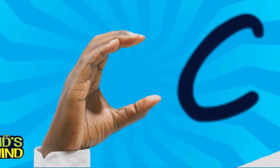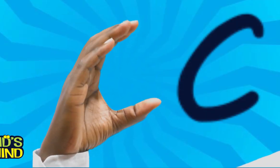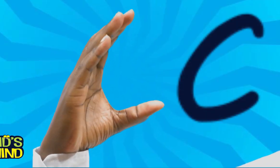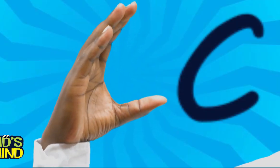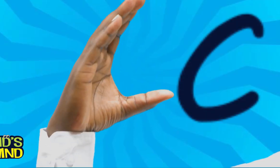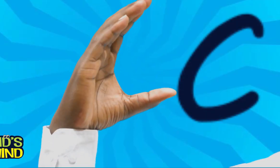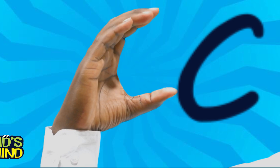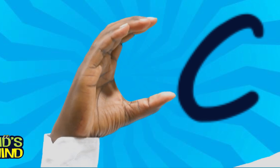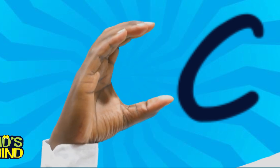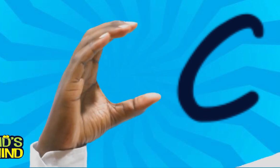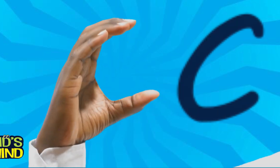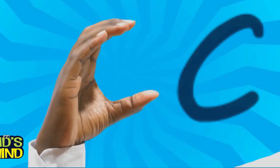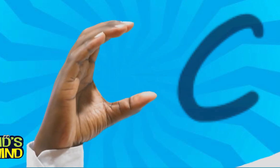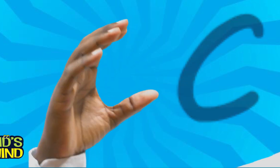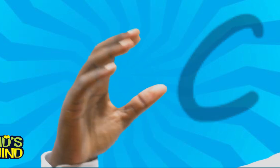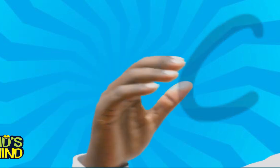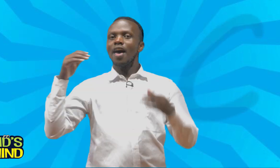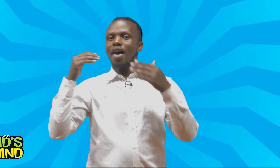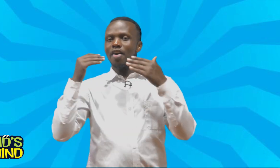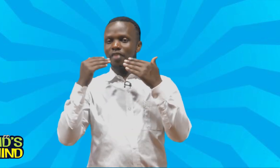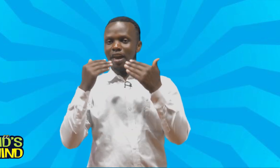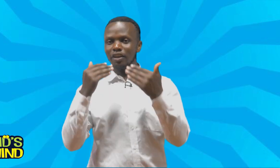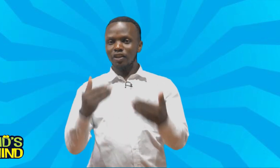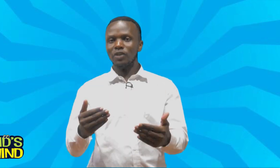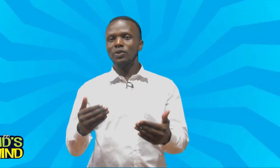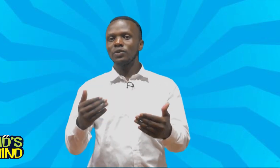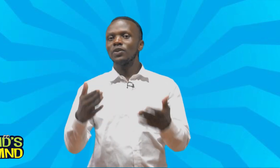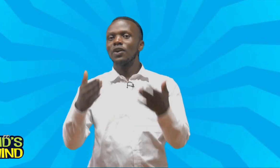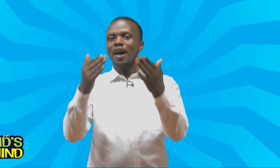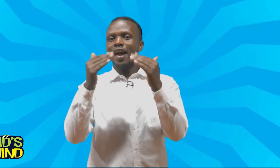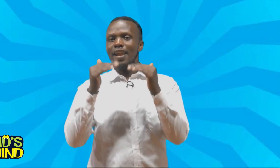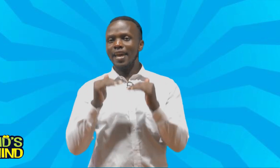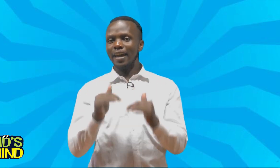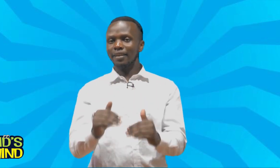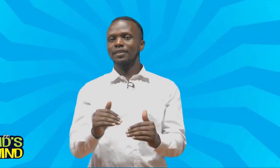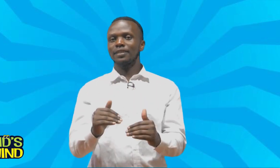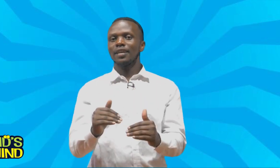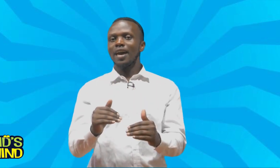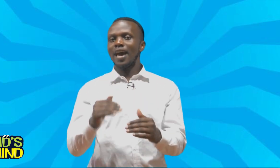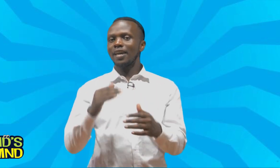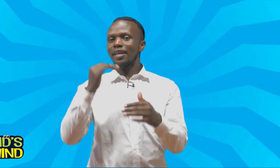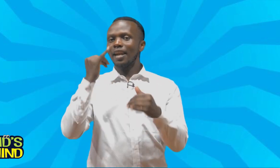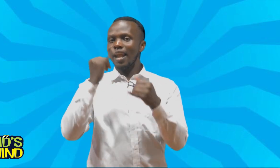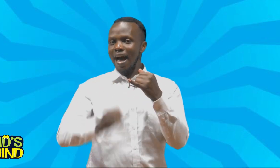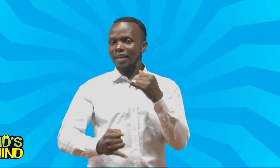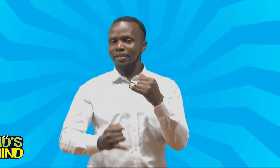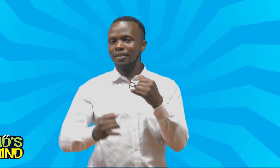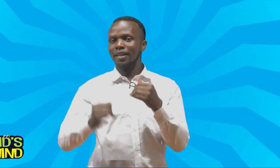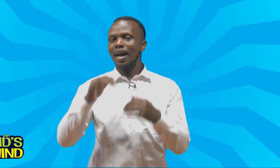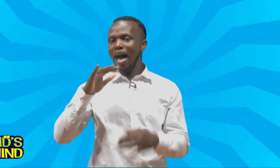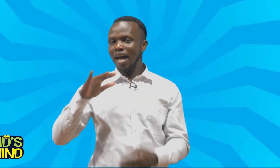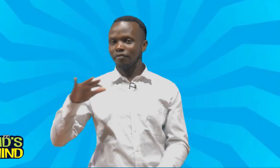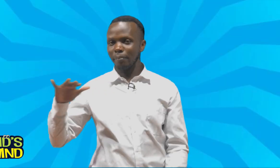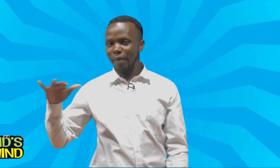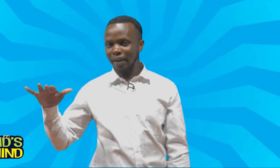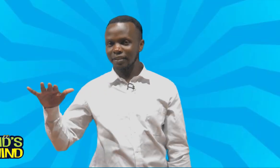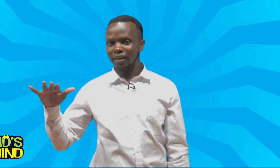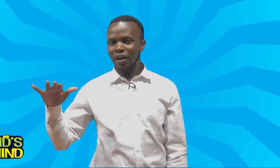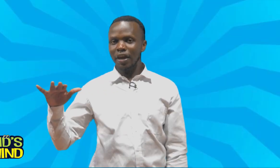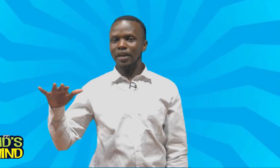again, C. Thank you. Next and the last alphabet